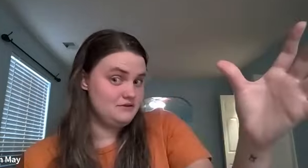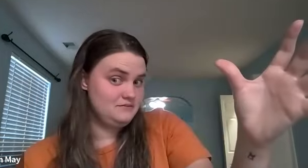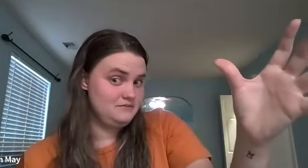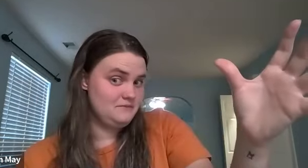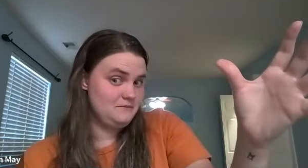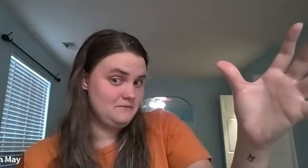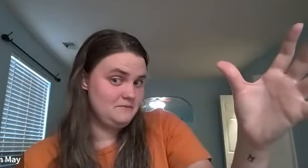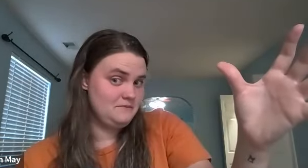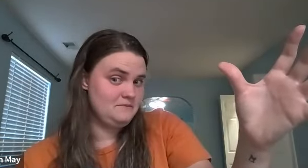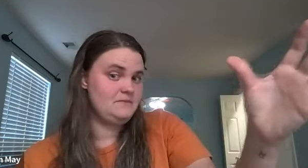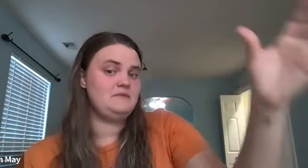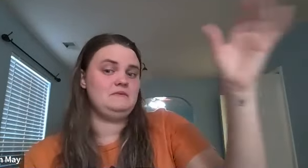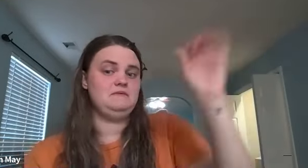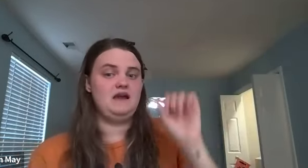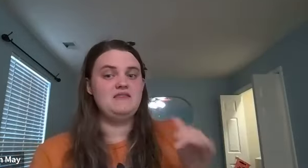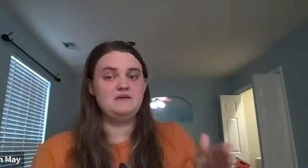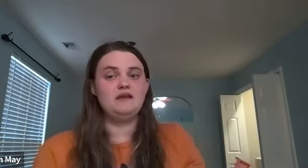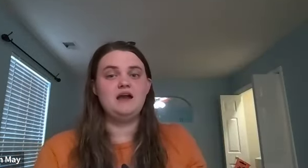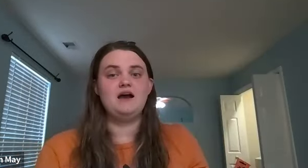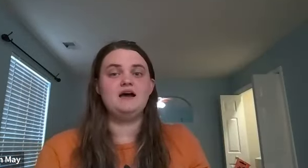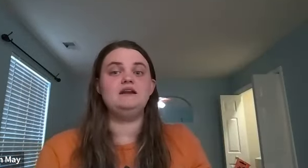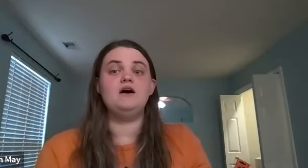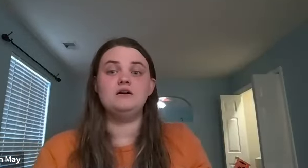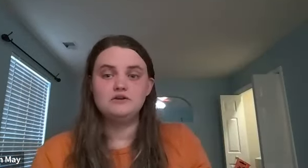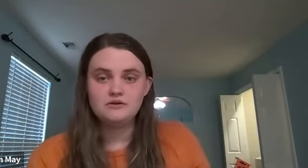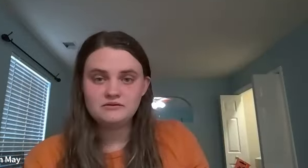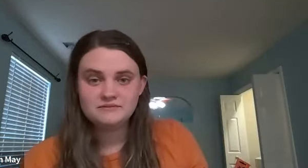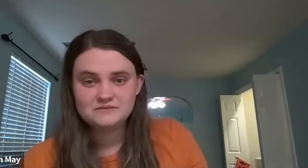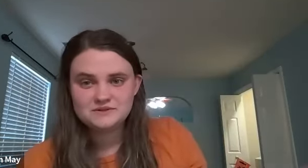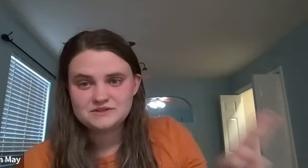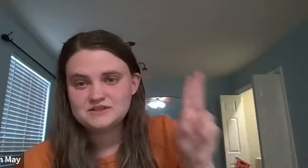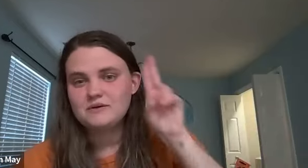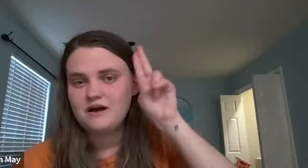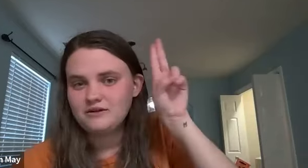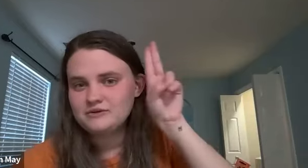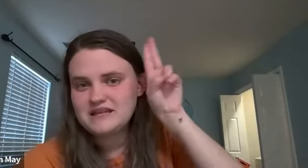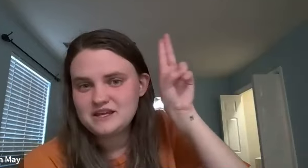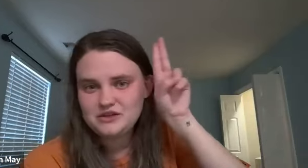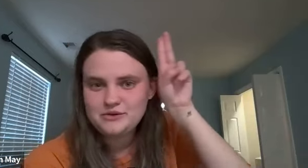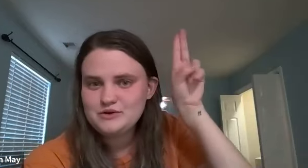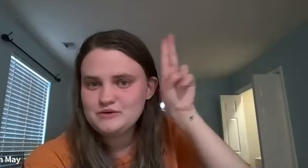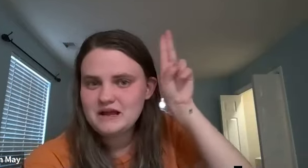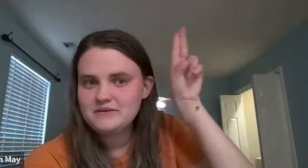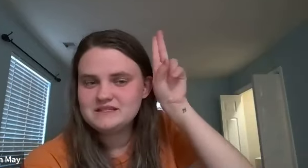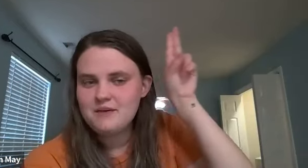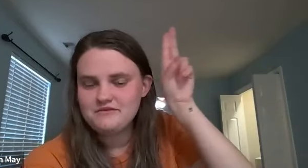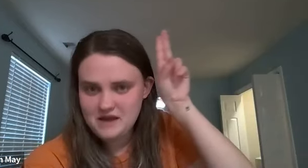grandmother. Okay, and then we had uncle. So uncle's that U right on the top of your